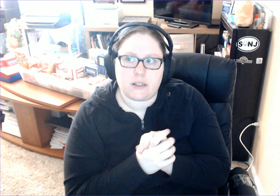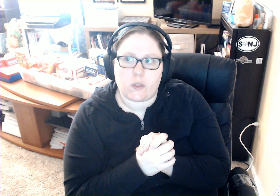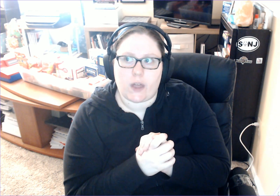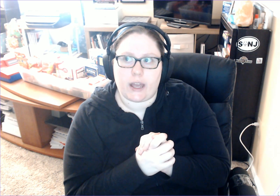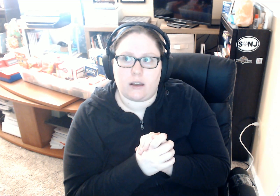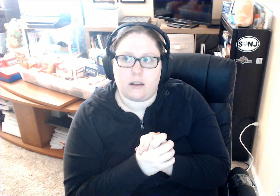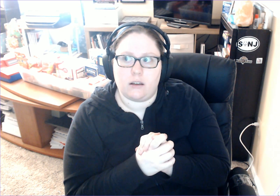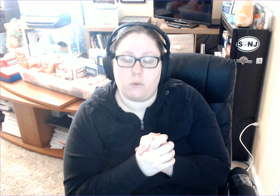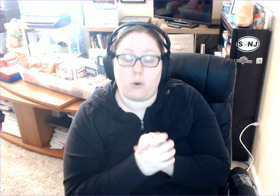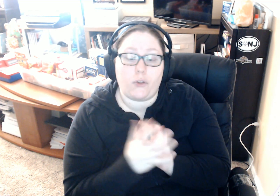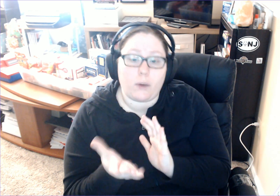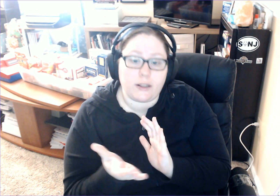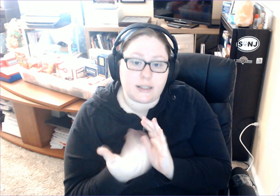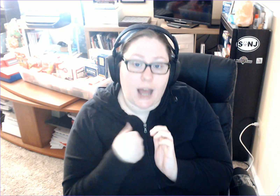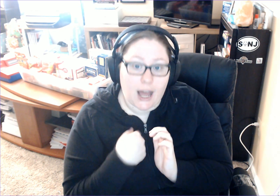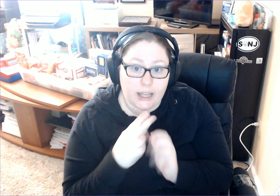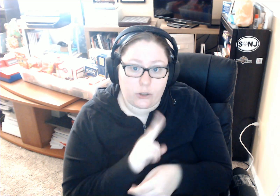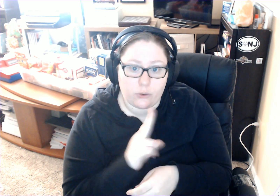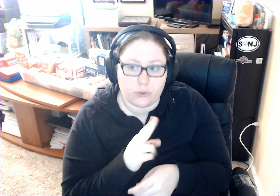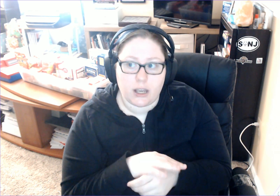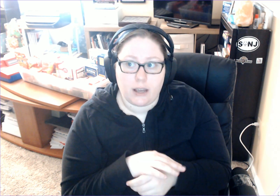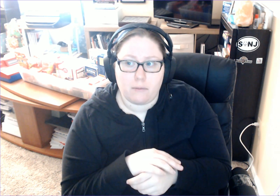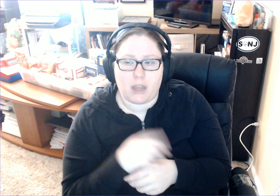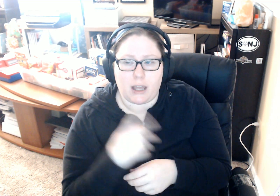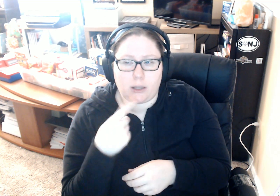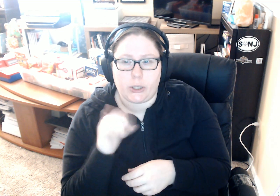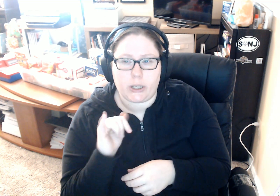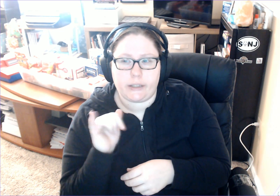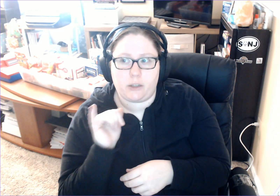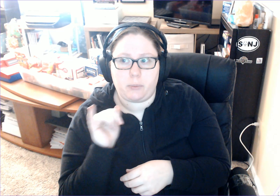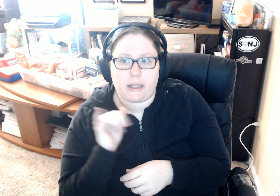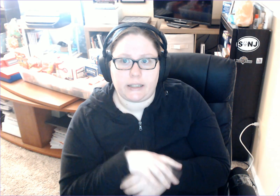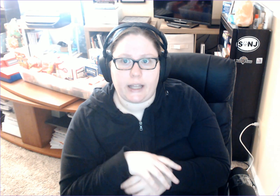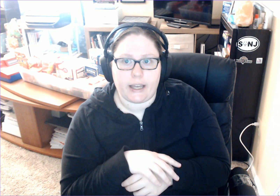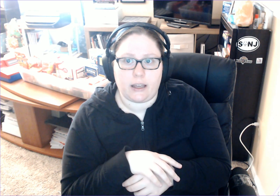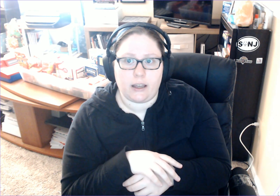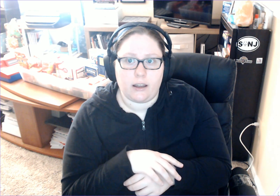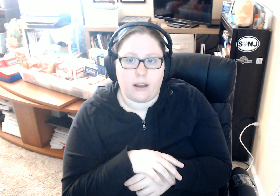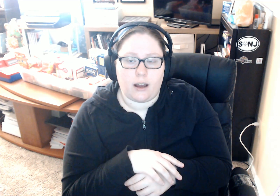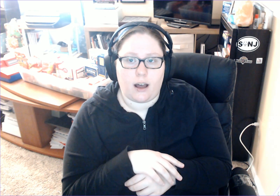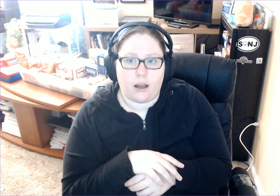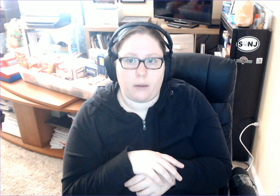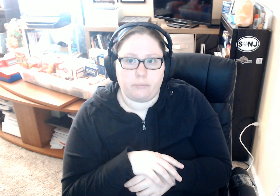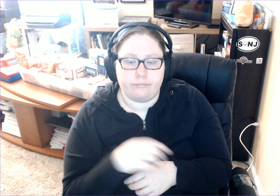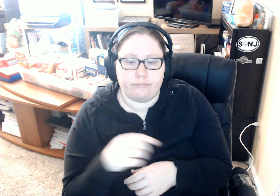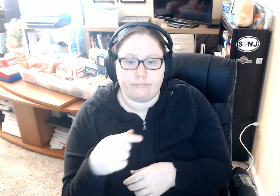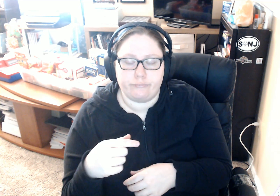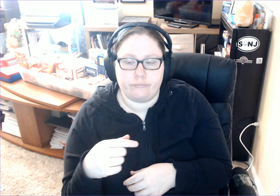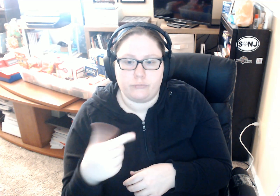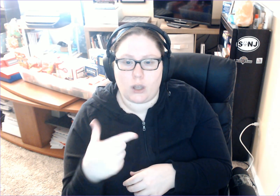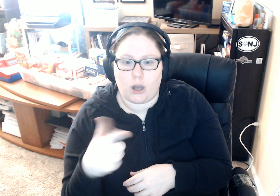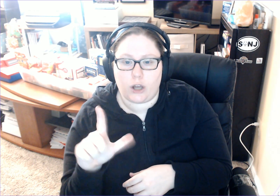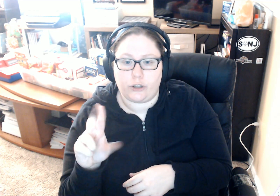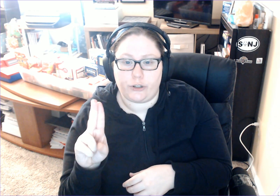like, well, the ones that I use, they look a little bit like um, a glue